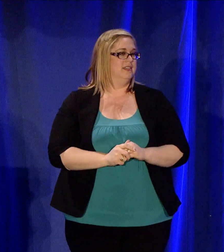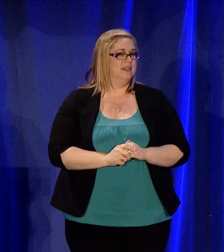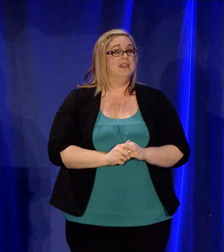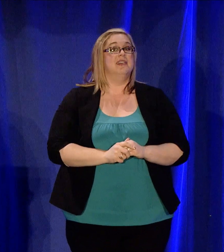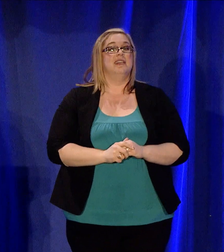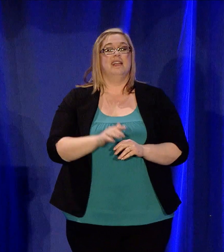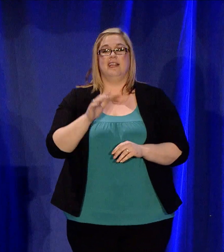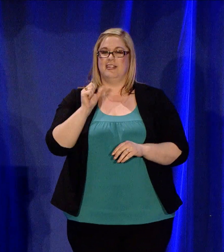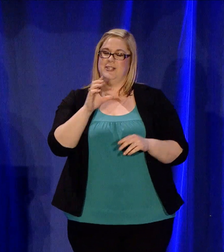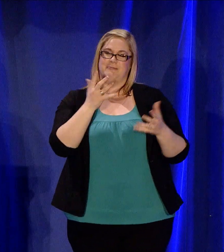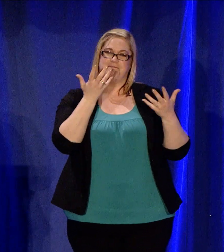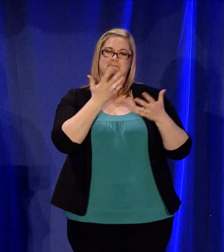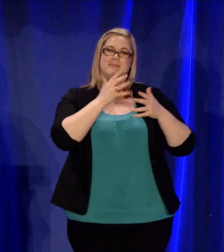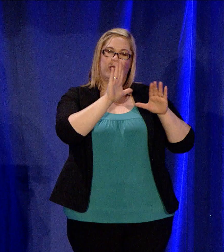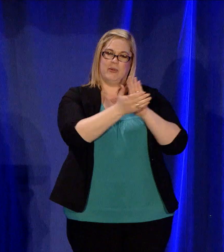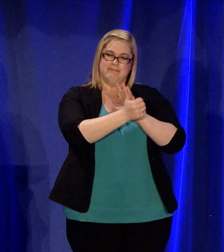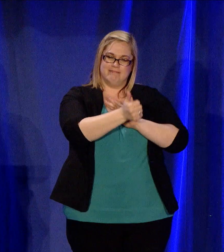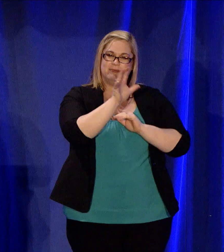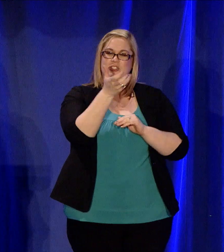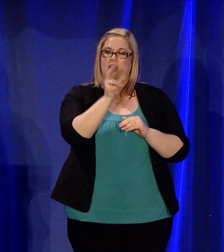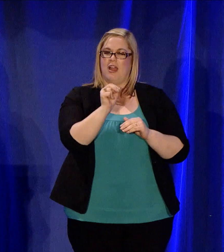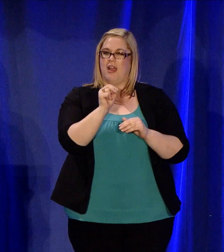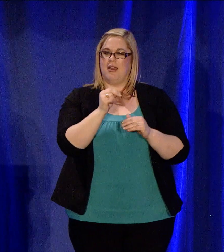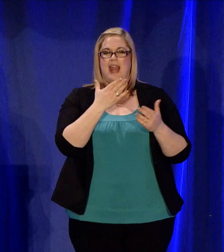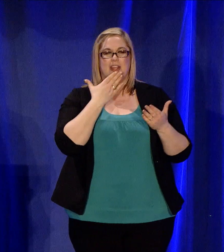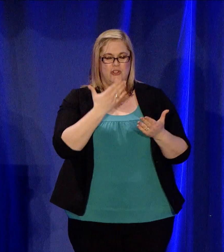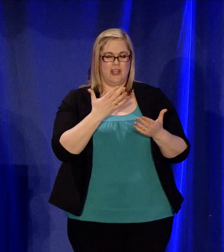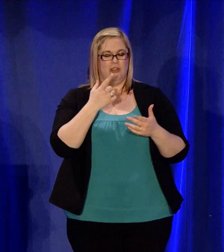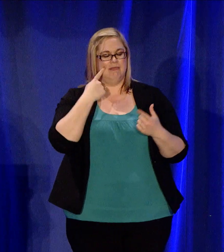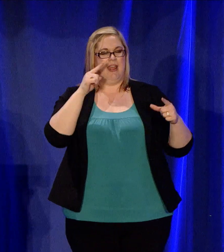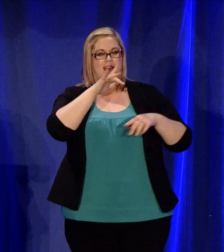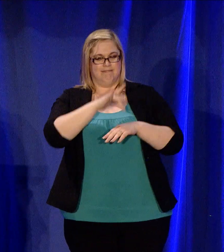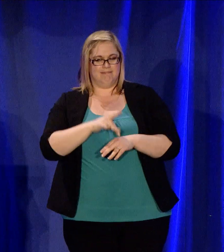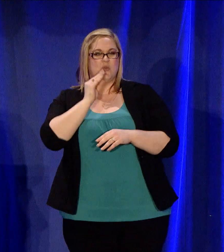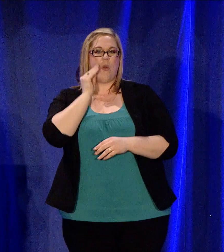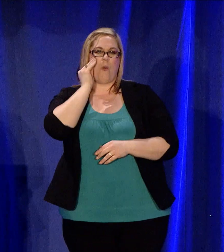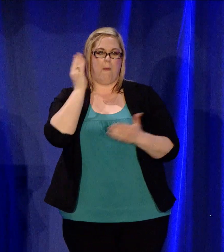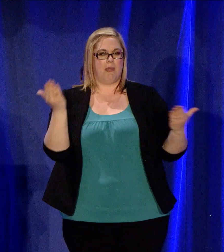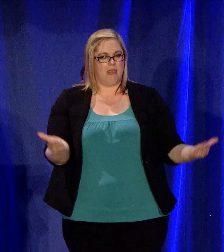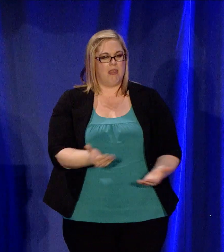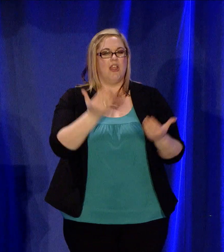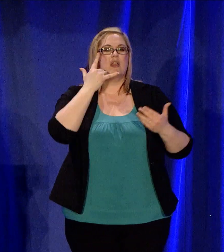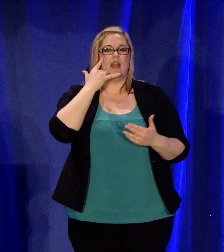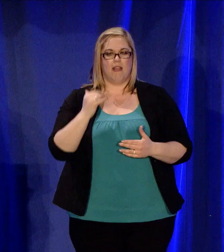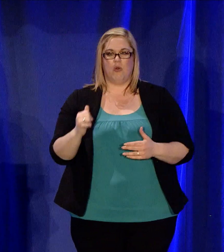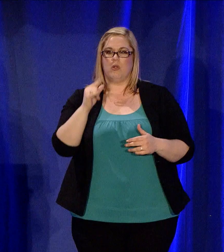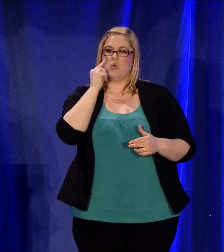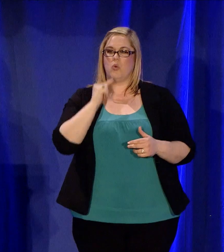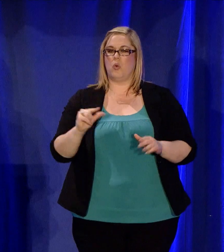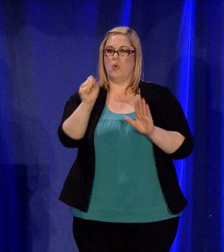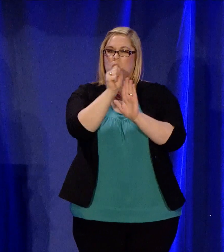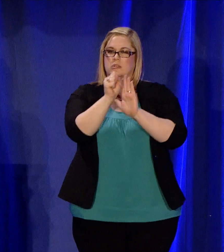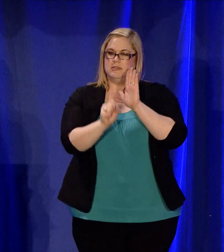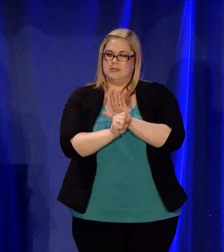good to be with you, John. And it is good to be home in California, where the Golden State